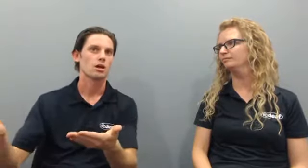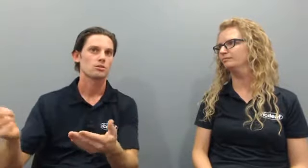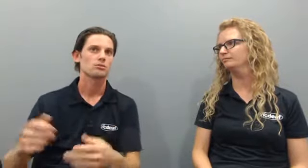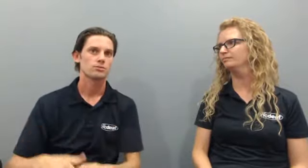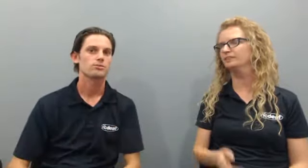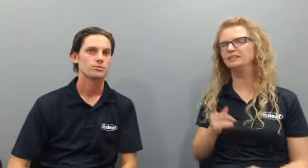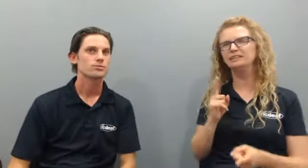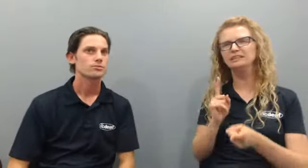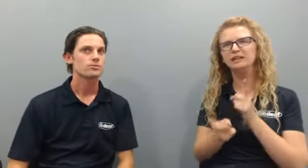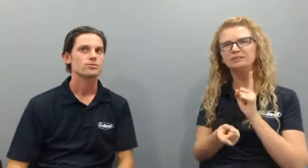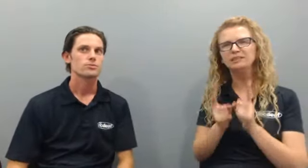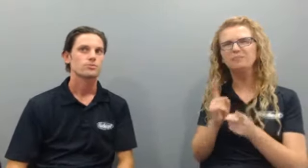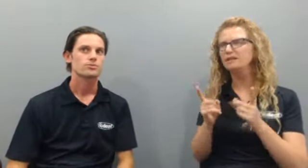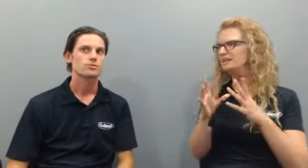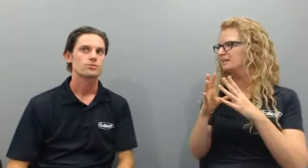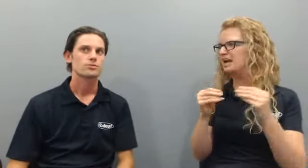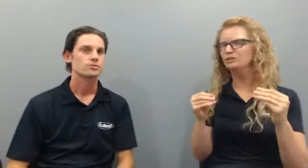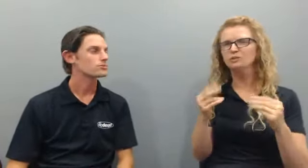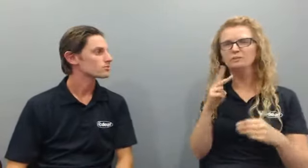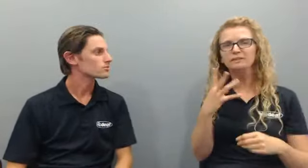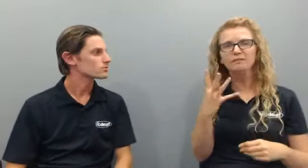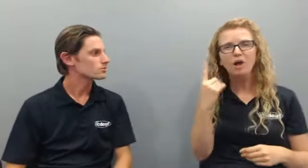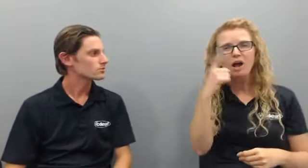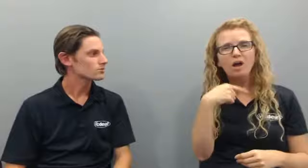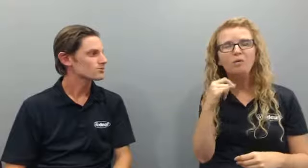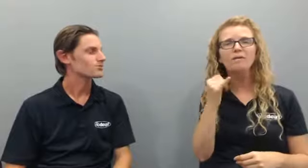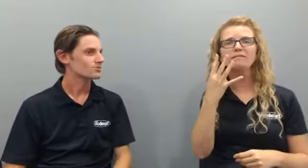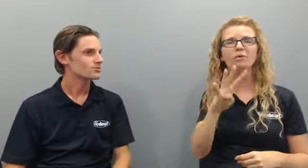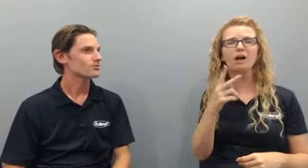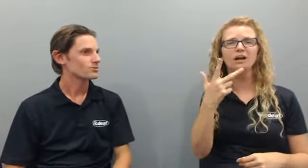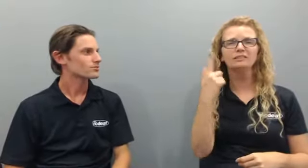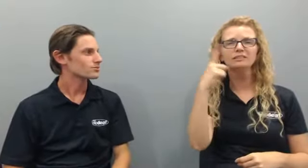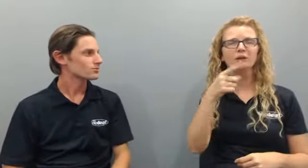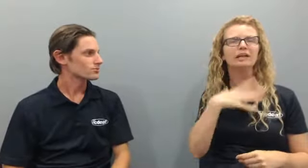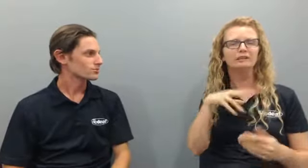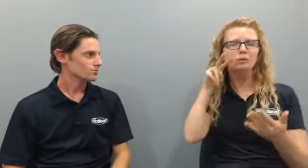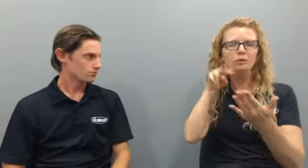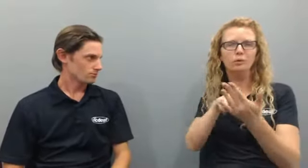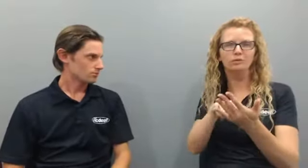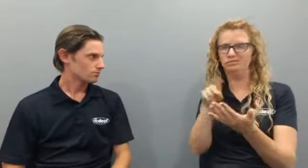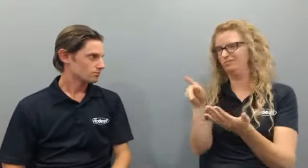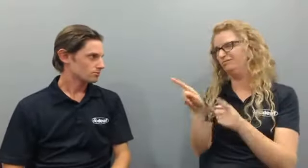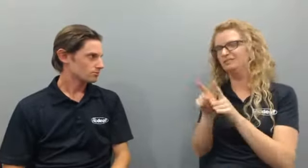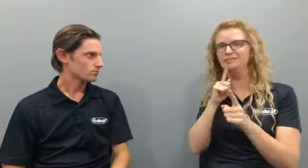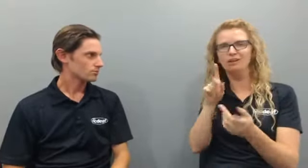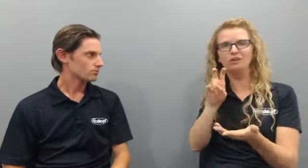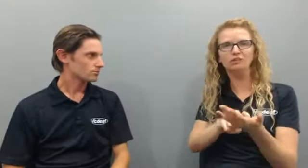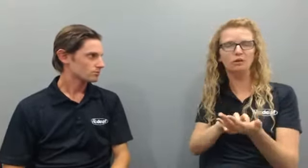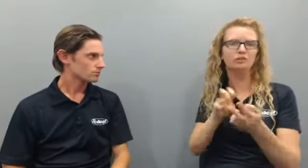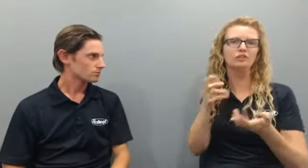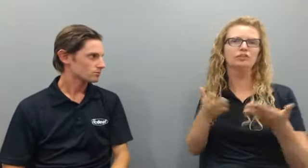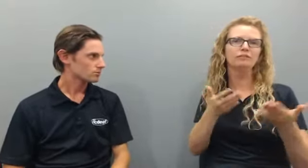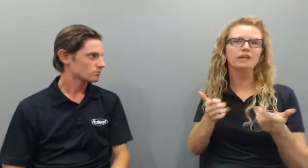can claim that and then they'll pay that. Some cancellation policies are 24 hours, 48 hours. It